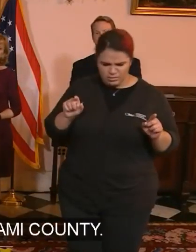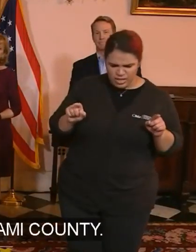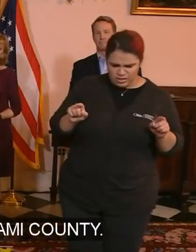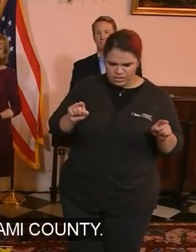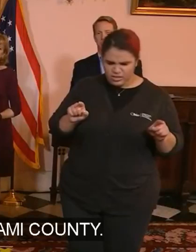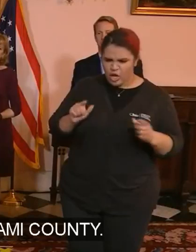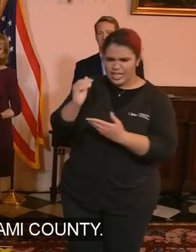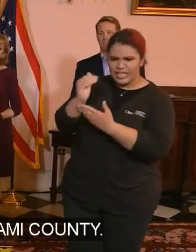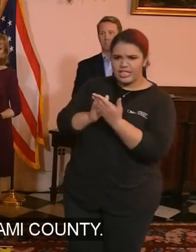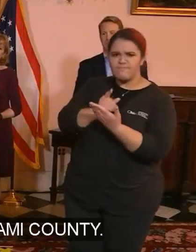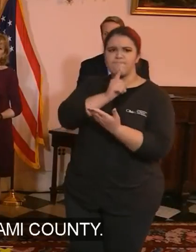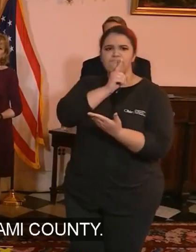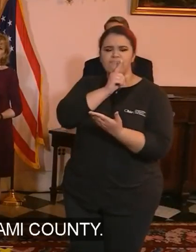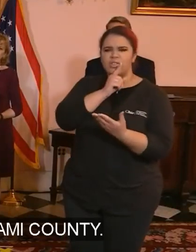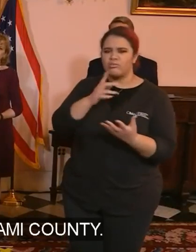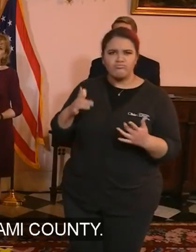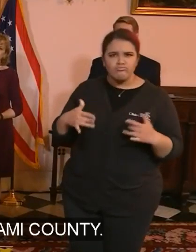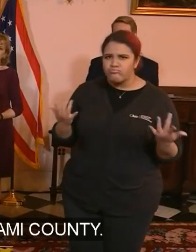gives?